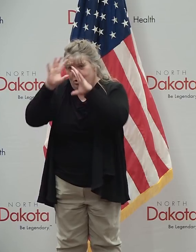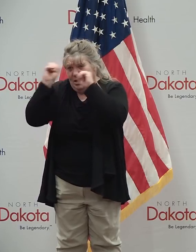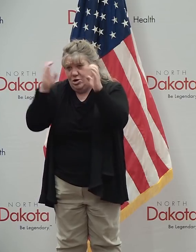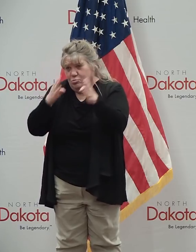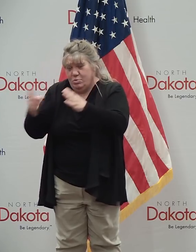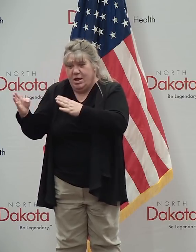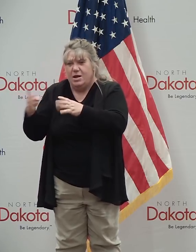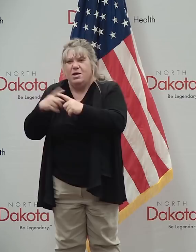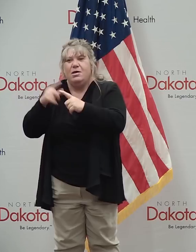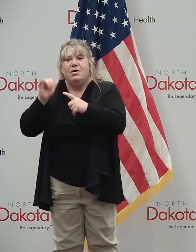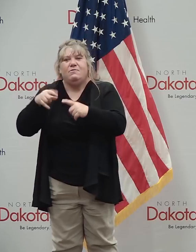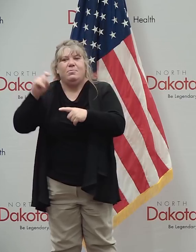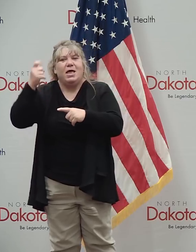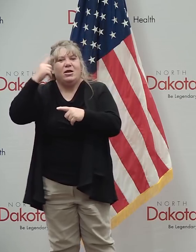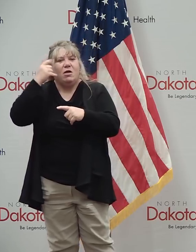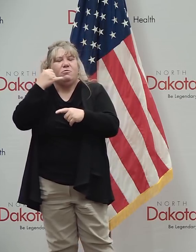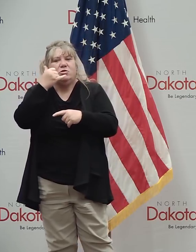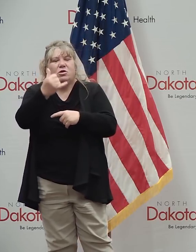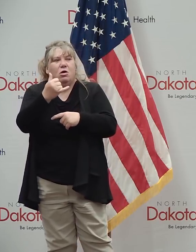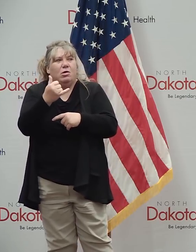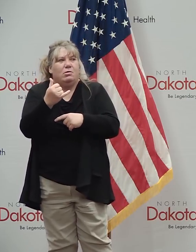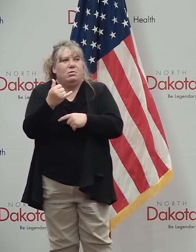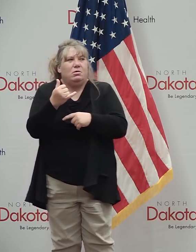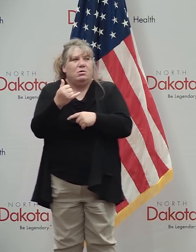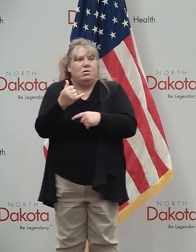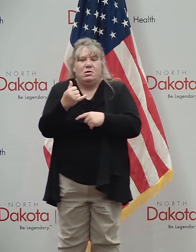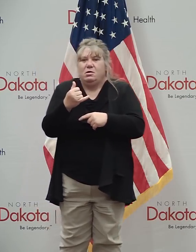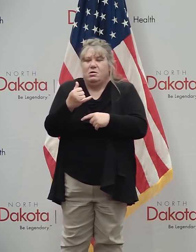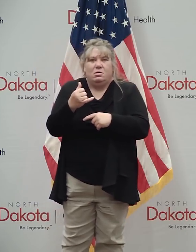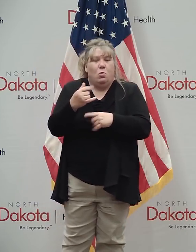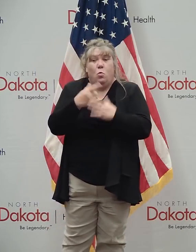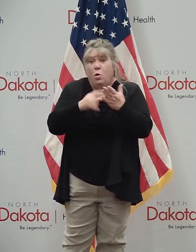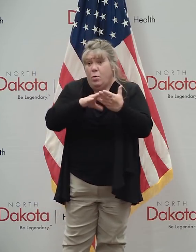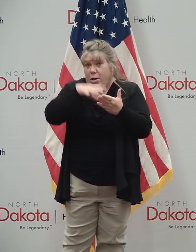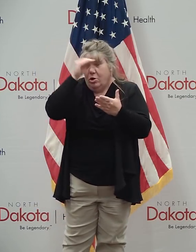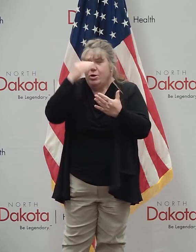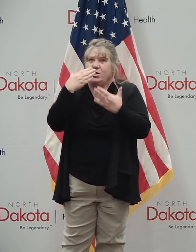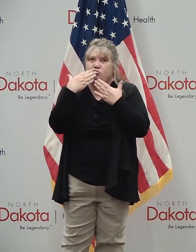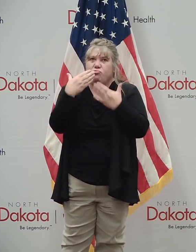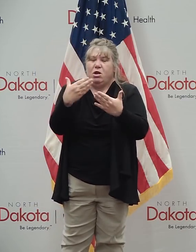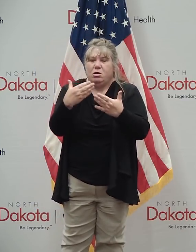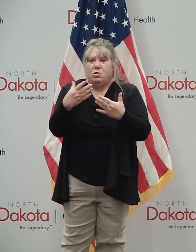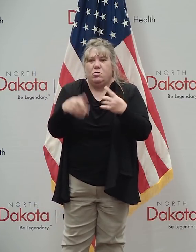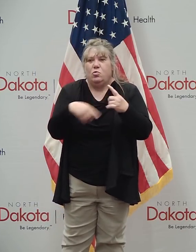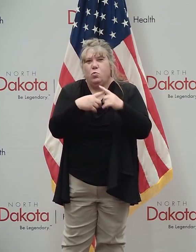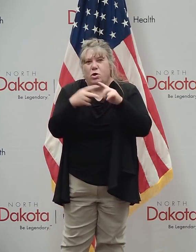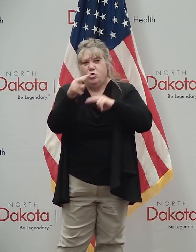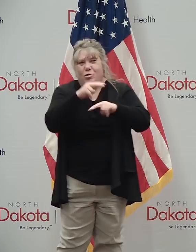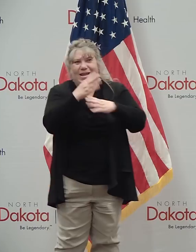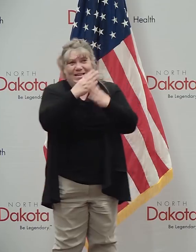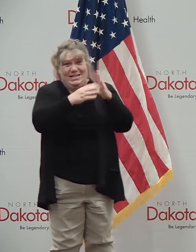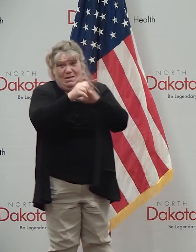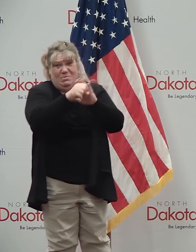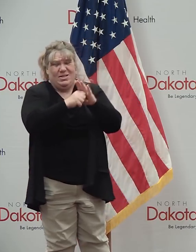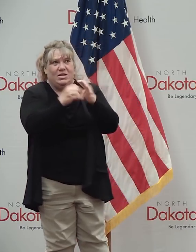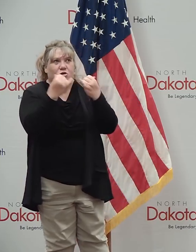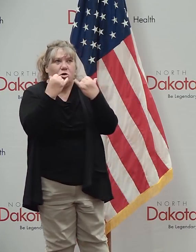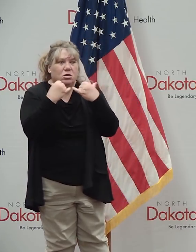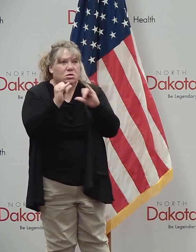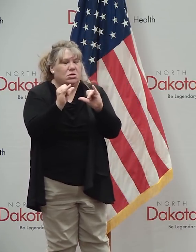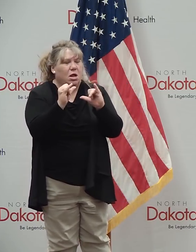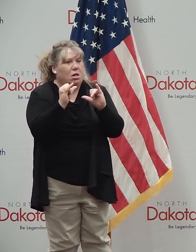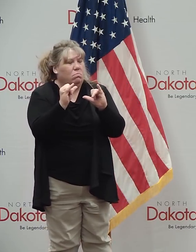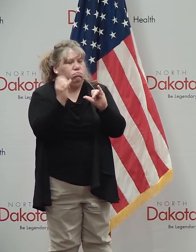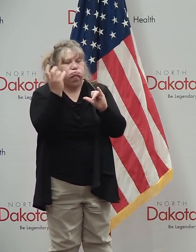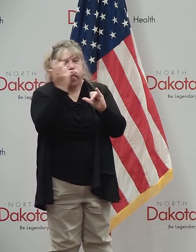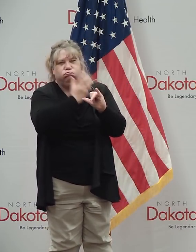from that governor's call, I mean, all you can take away is gratitude, because when you look at some of the states are still in the thick of this